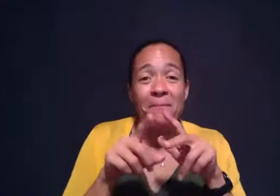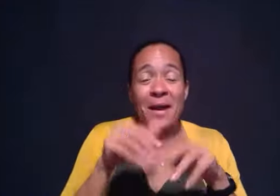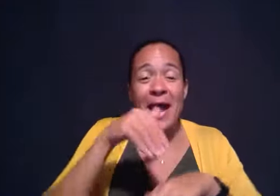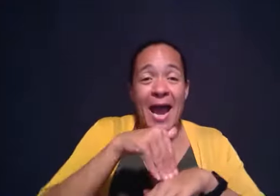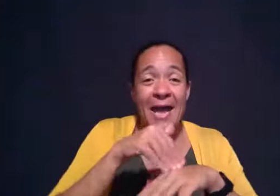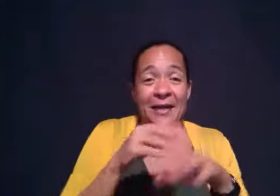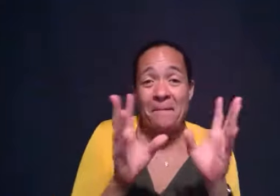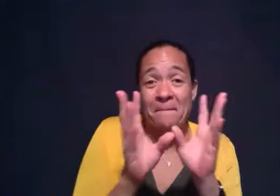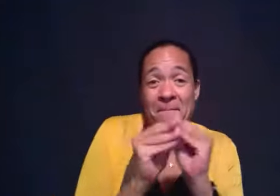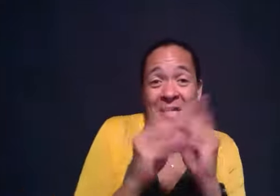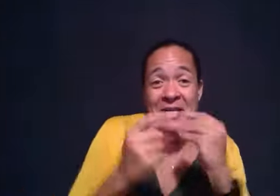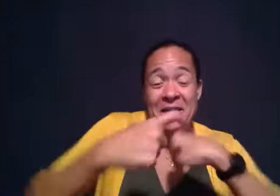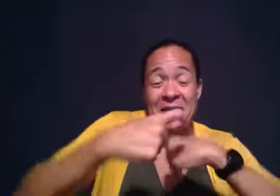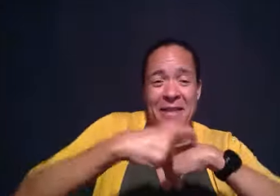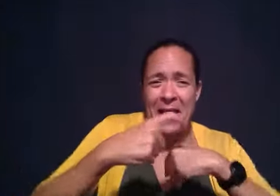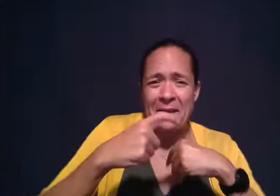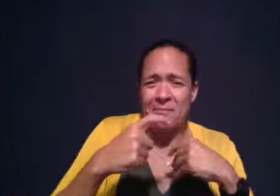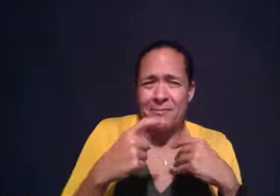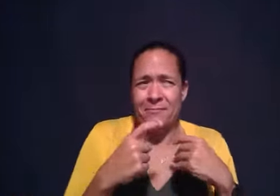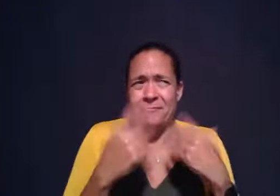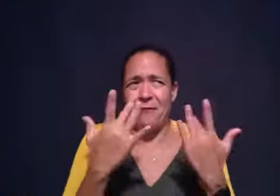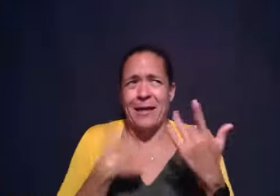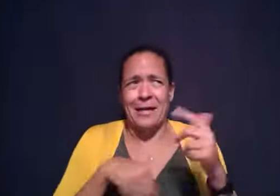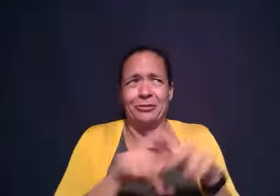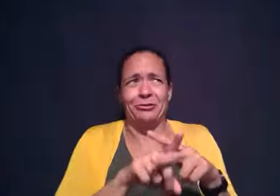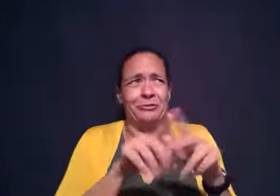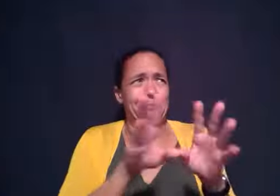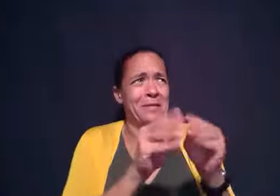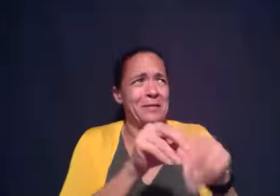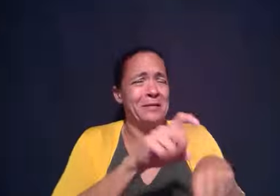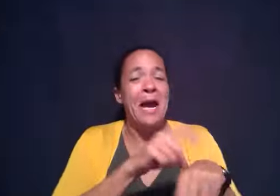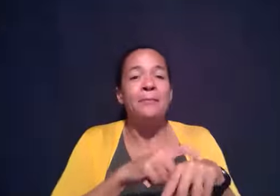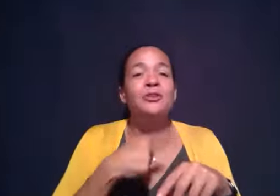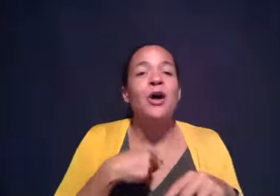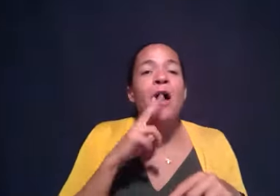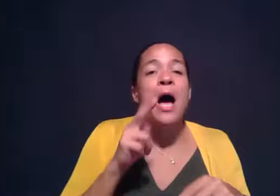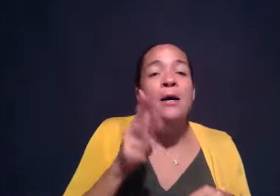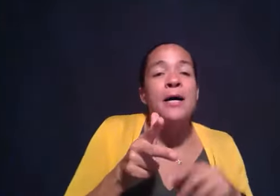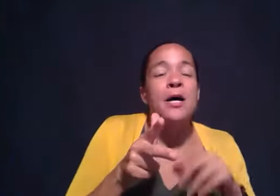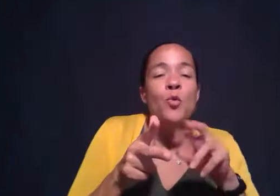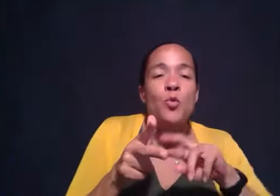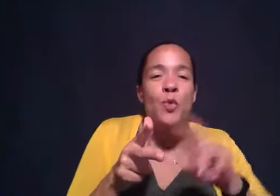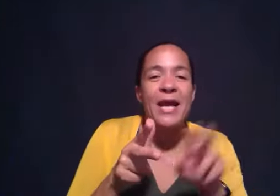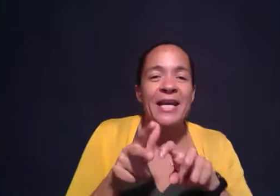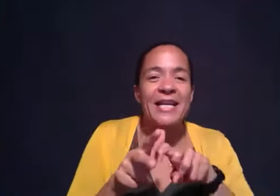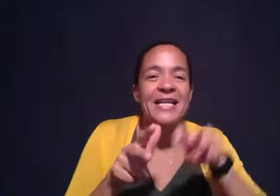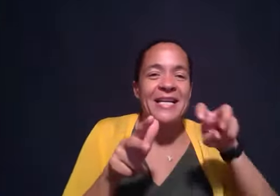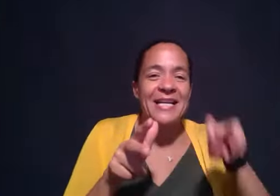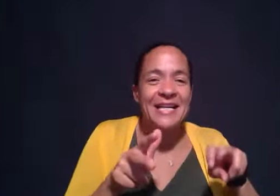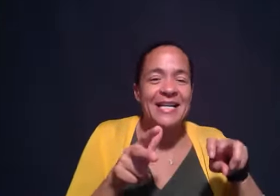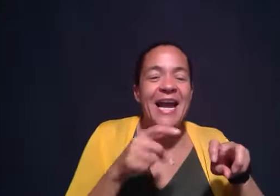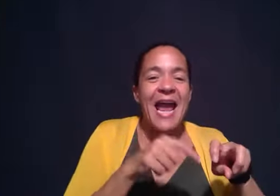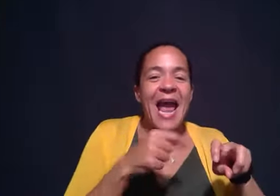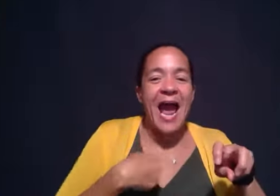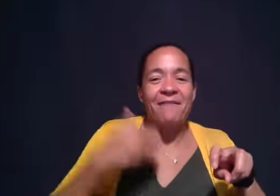And so I start to get out of the car to go to the meeting, but I got that alkalogic. And the alkalogic says, wait a minute, you can't